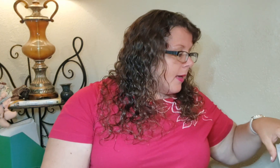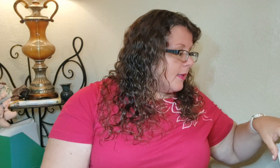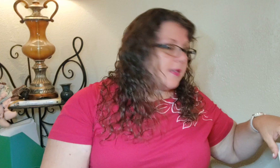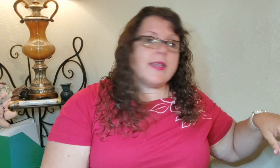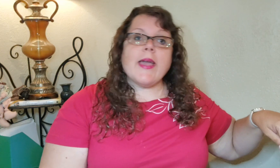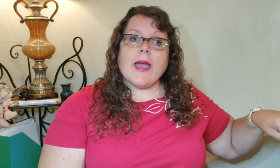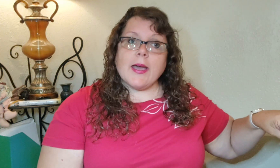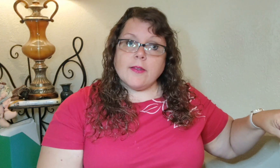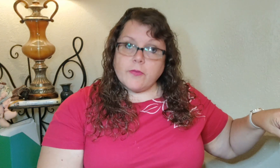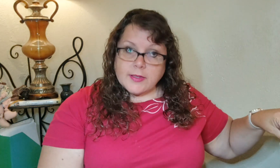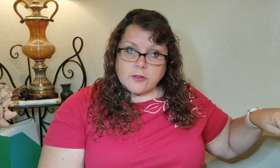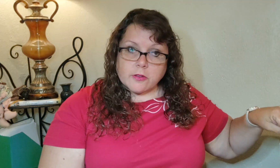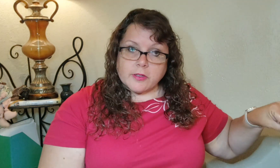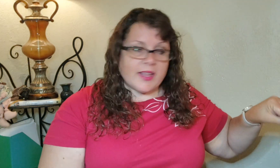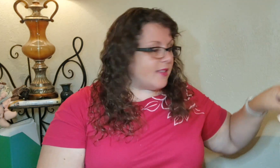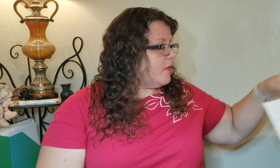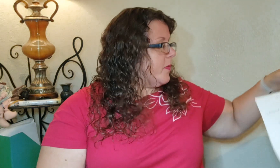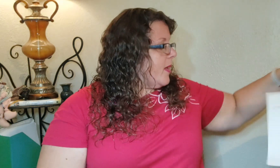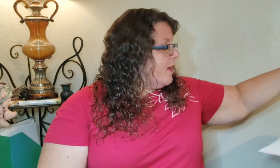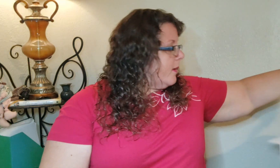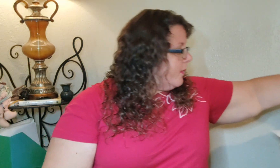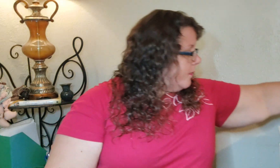And to say I had a physical last week,